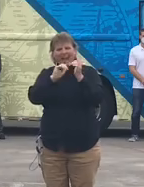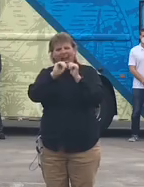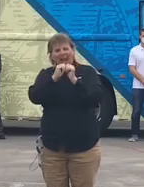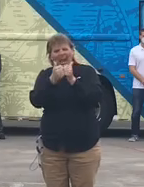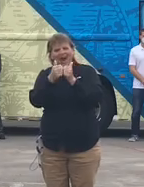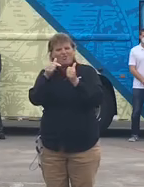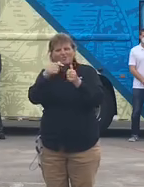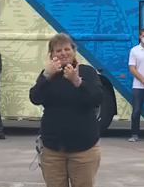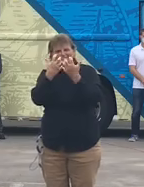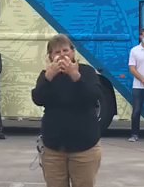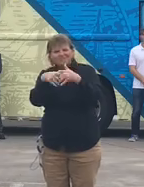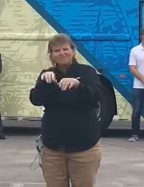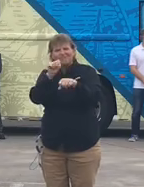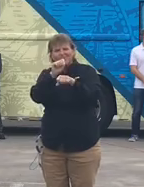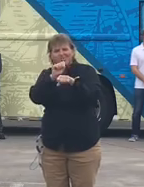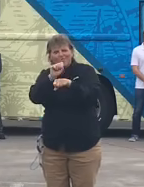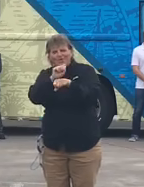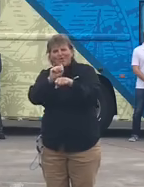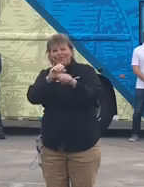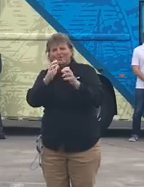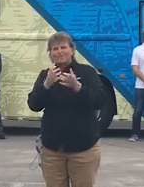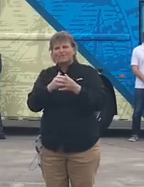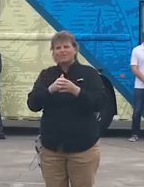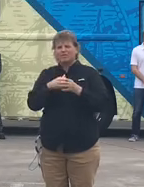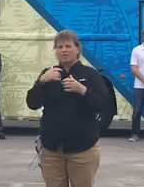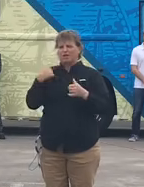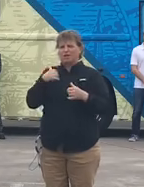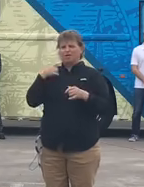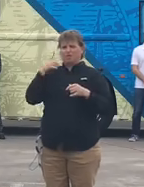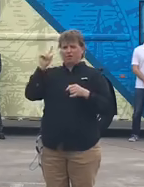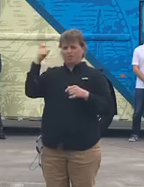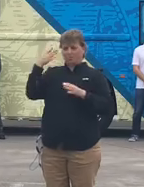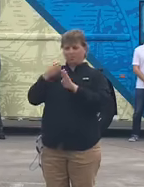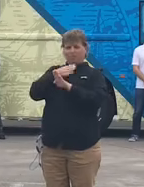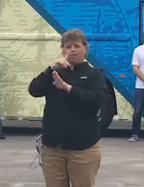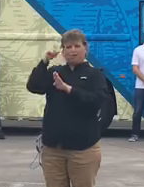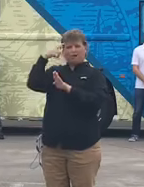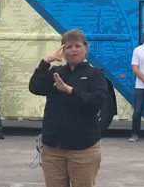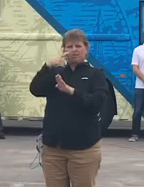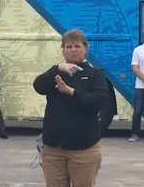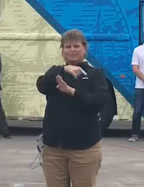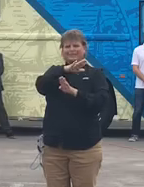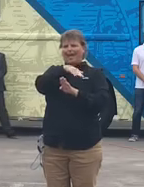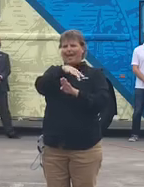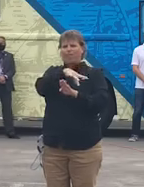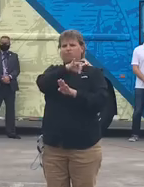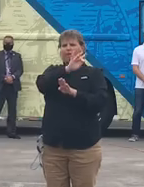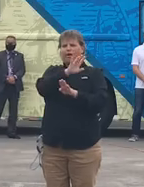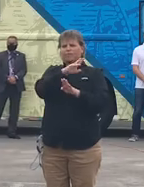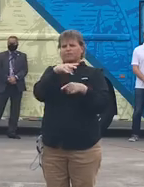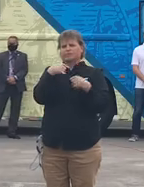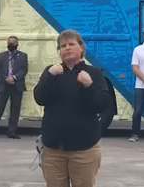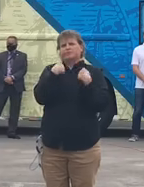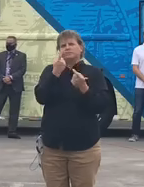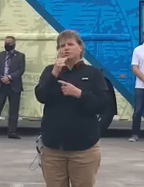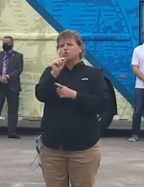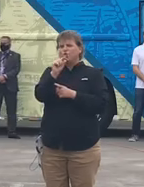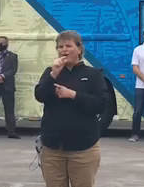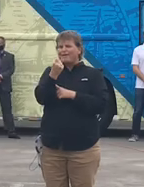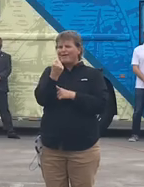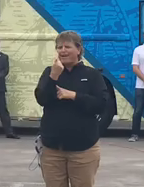This was in 2011 through like 2016. So there's a lot of problems with it. There's been a lot of engineering that's been done. So now